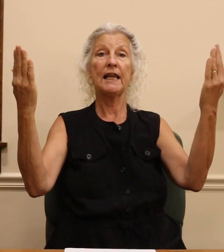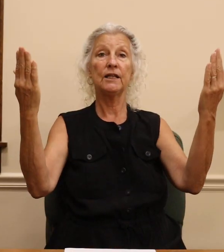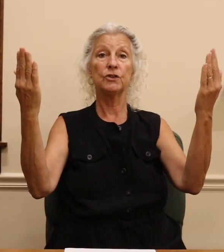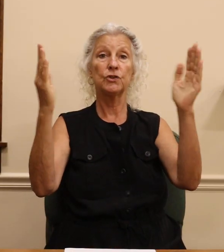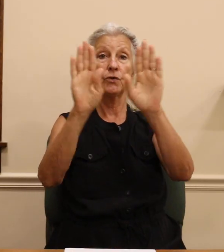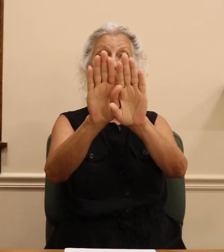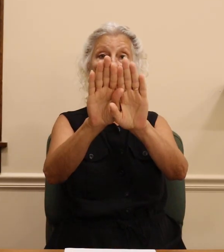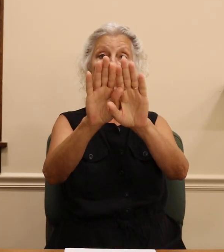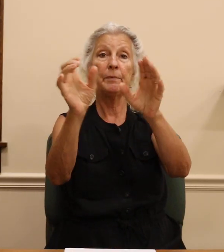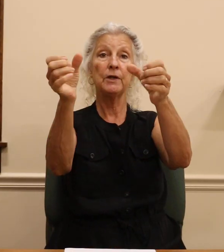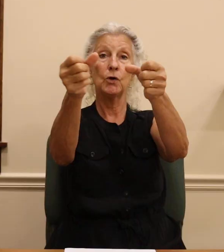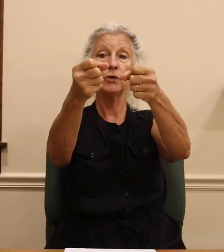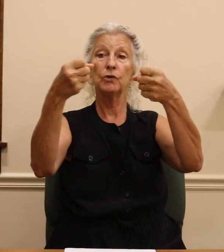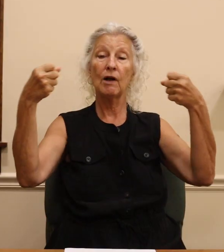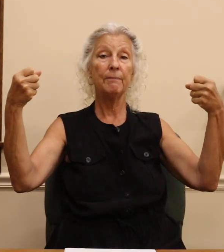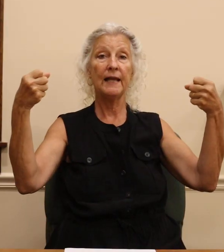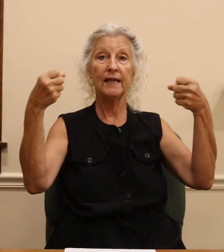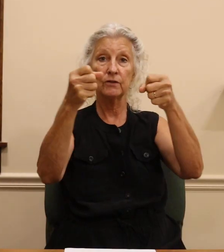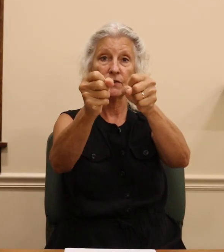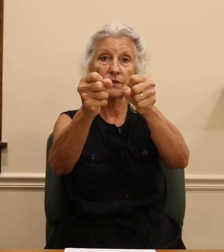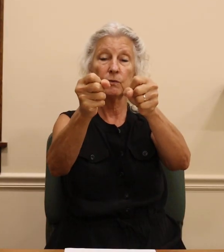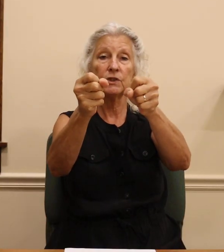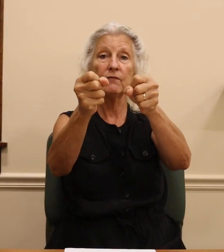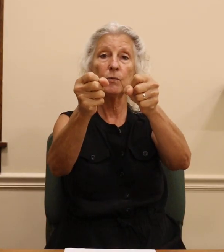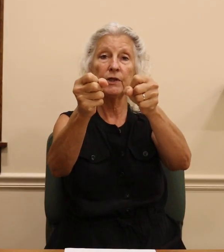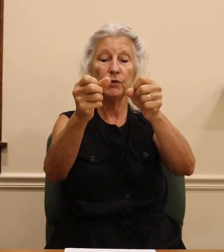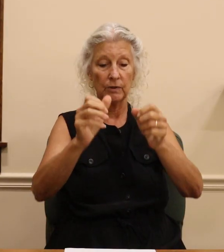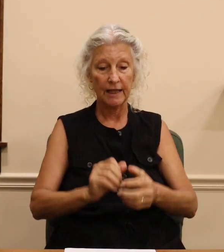hand to show the doors opening, or you can grab the handles, so whichever one you like.